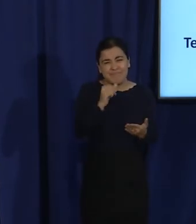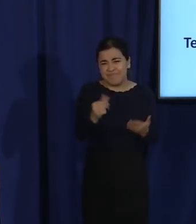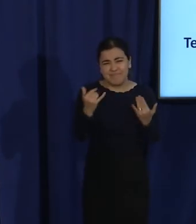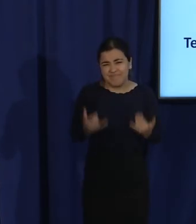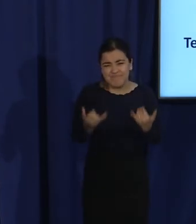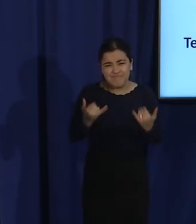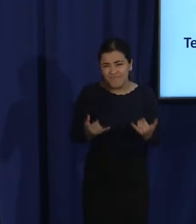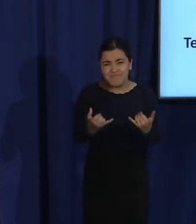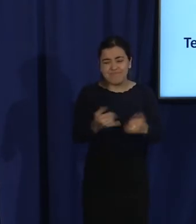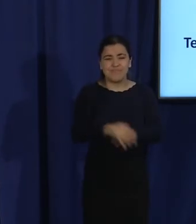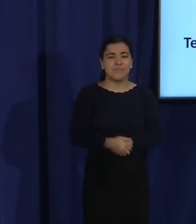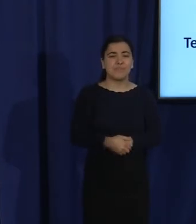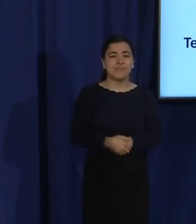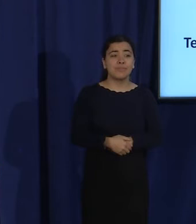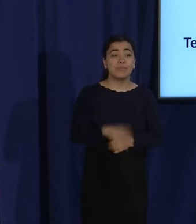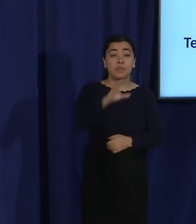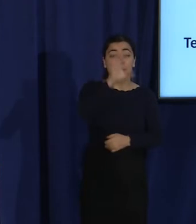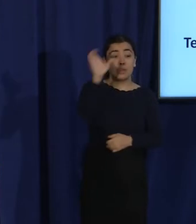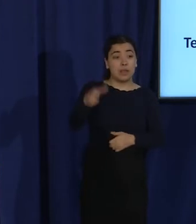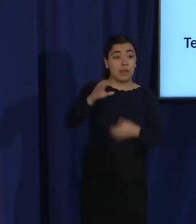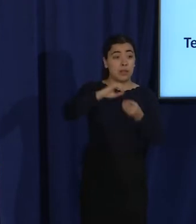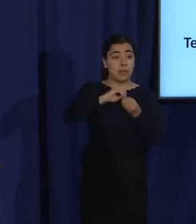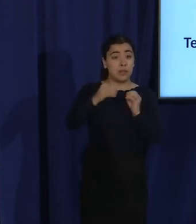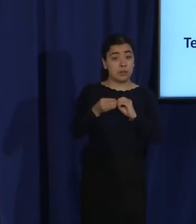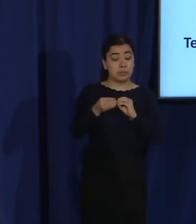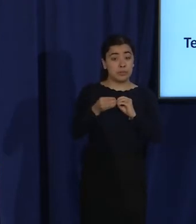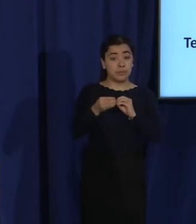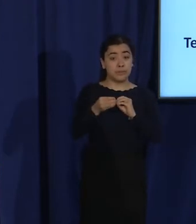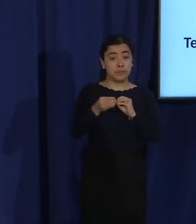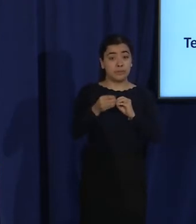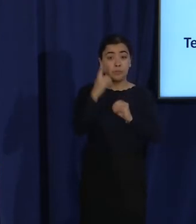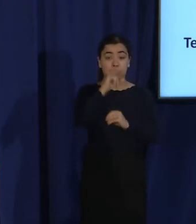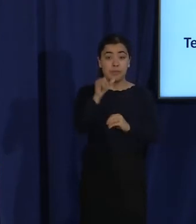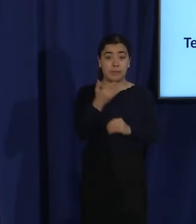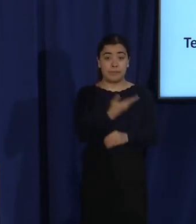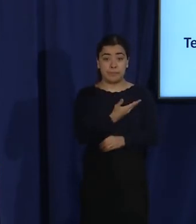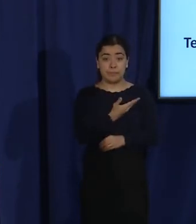Here's what our Chicago numbers look like. As always, you can go to